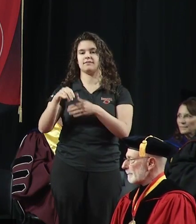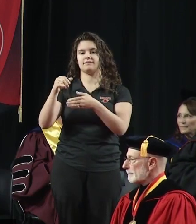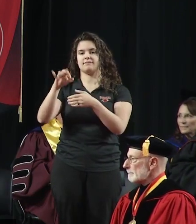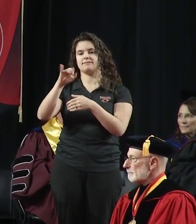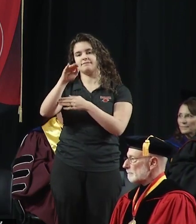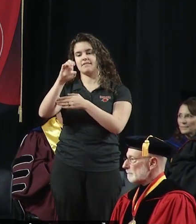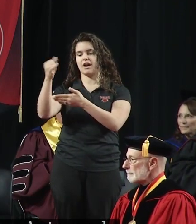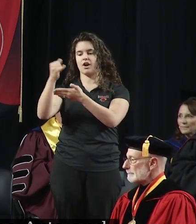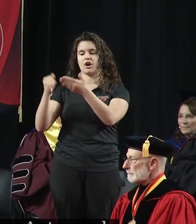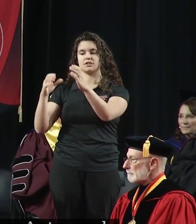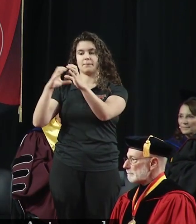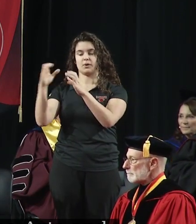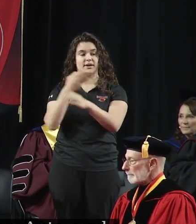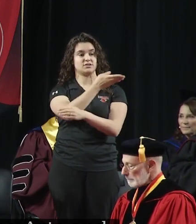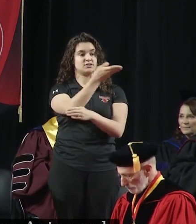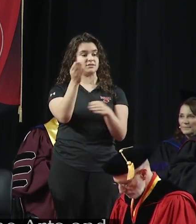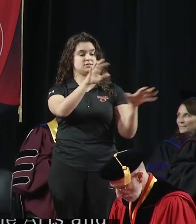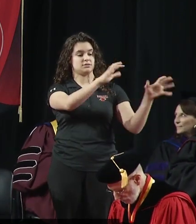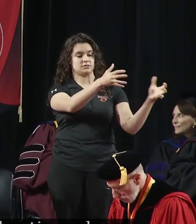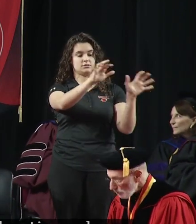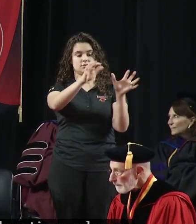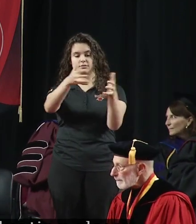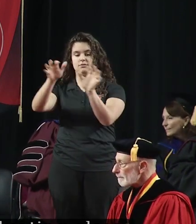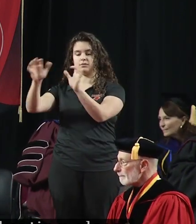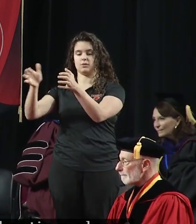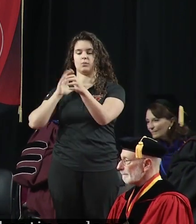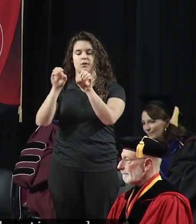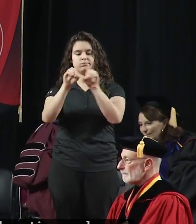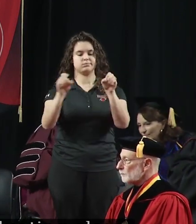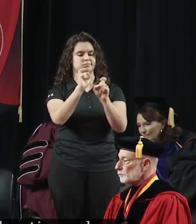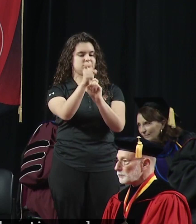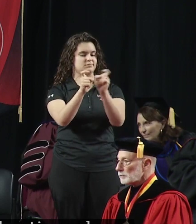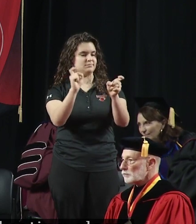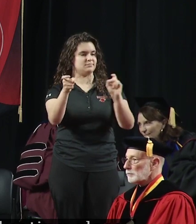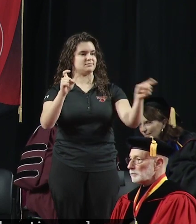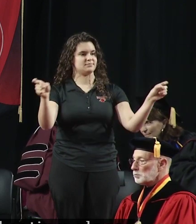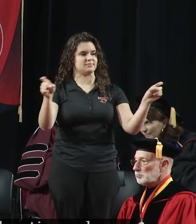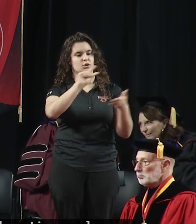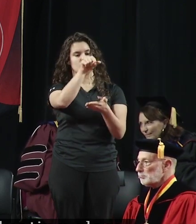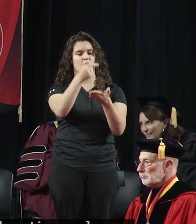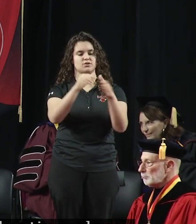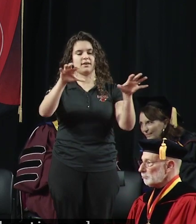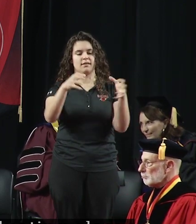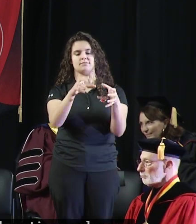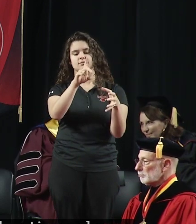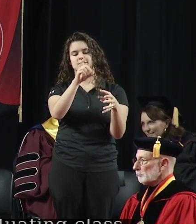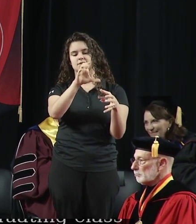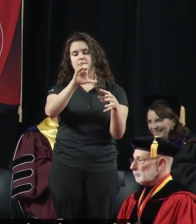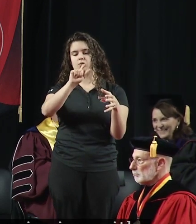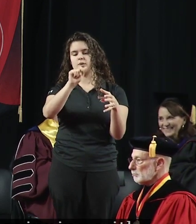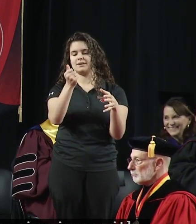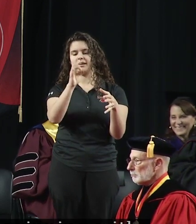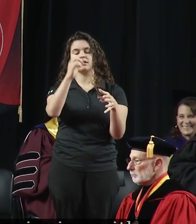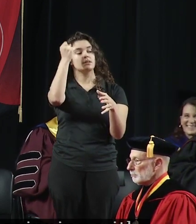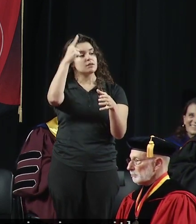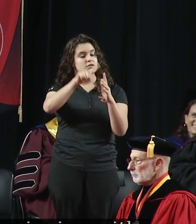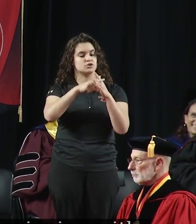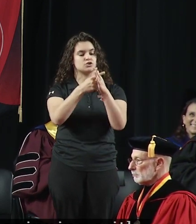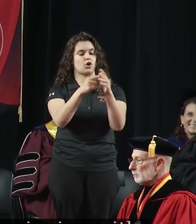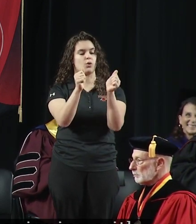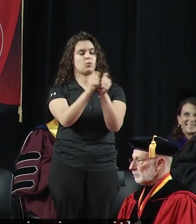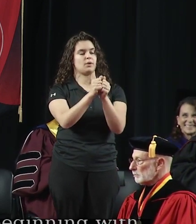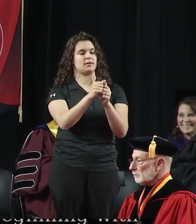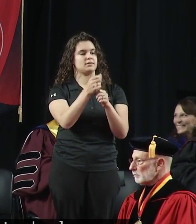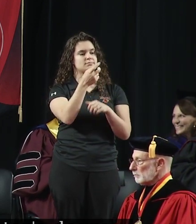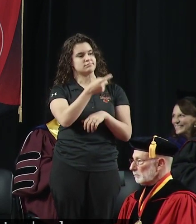and Communication graduating class of December 2019, beginning with the doctor's and master's